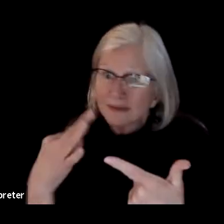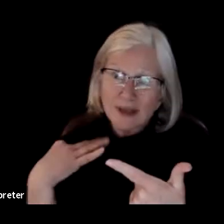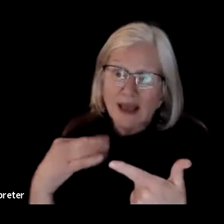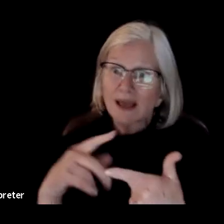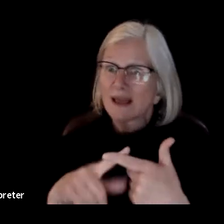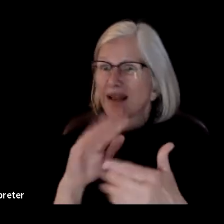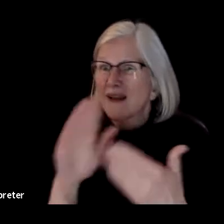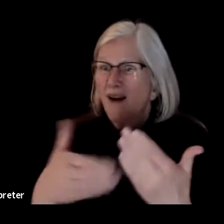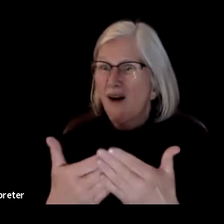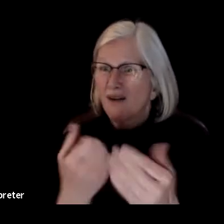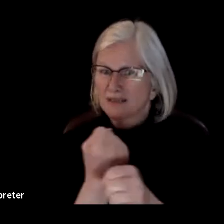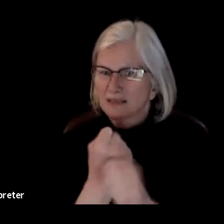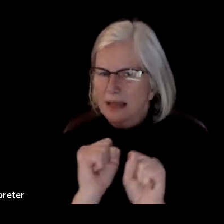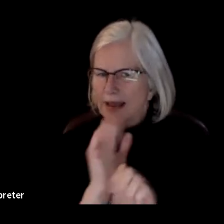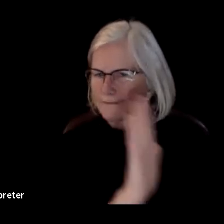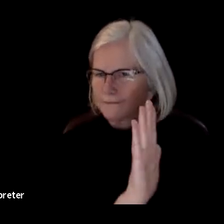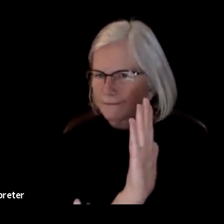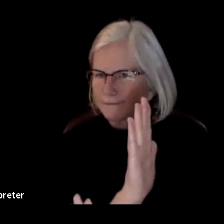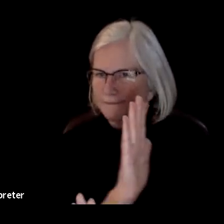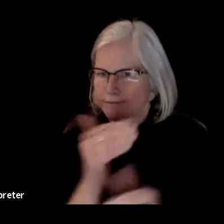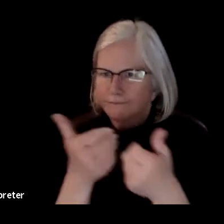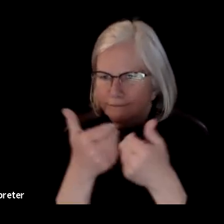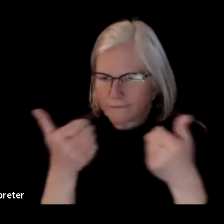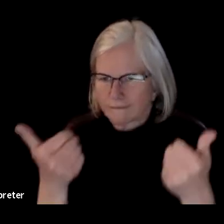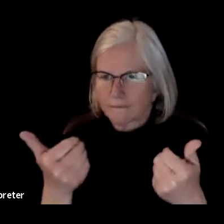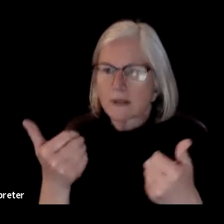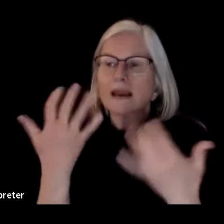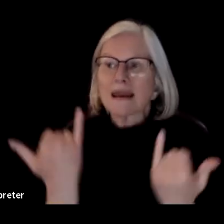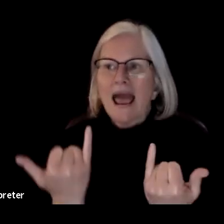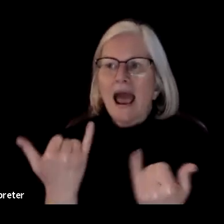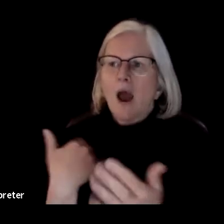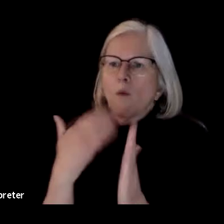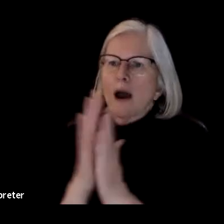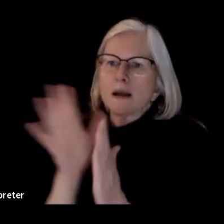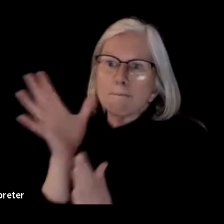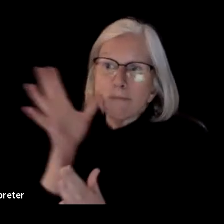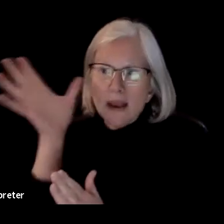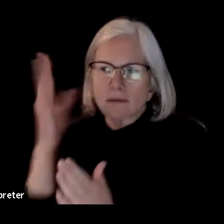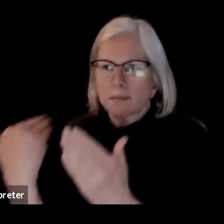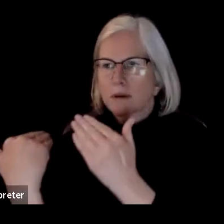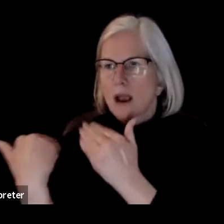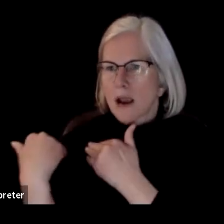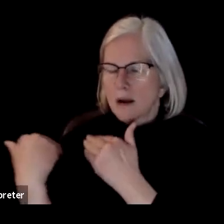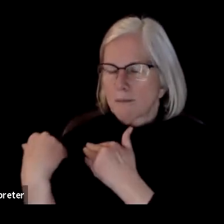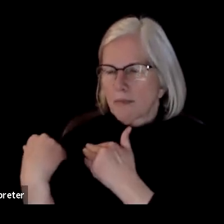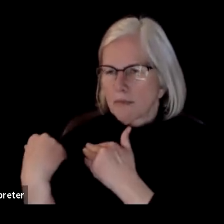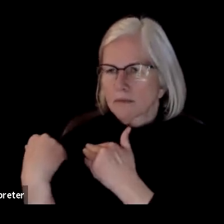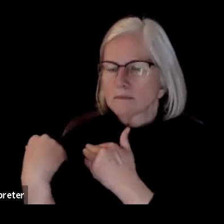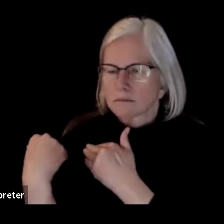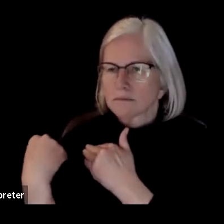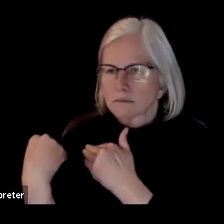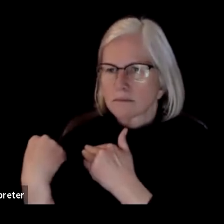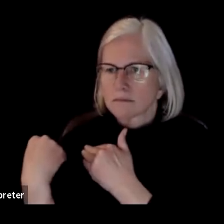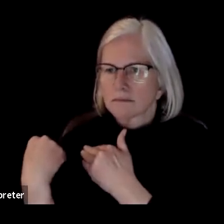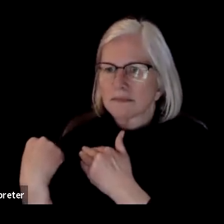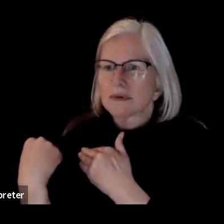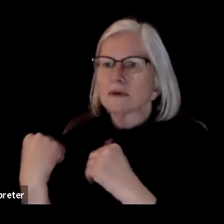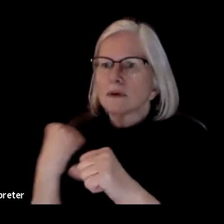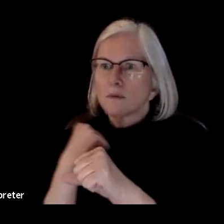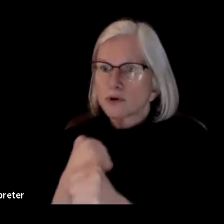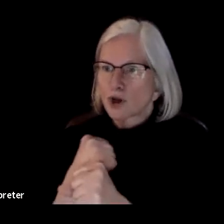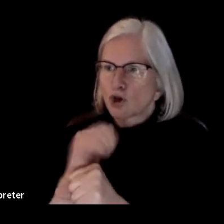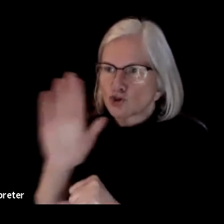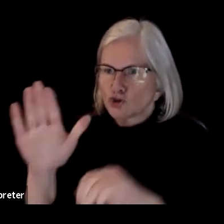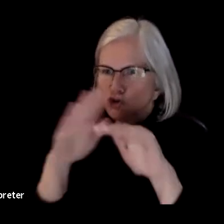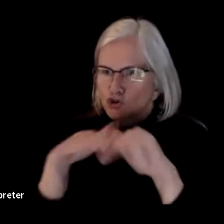So we're asking for parents to do this as a way to both protect your kids, but also protect